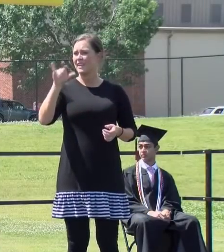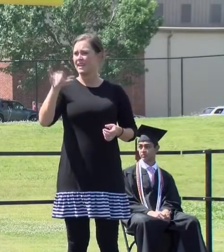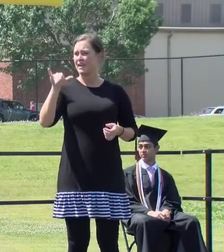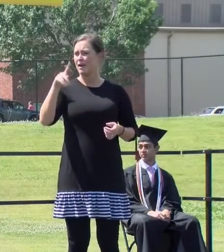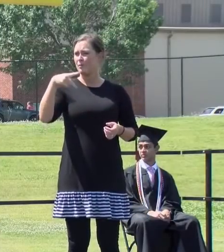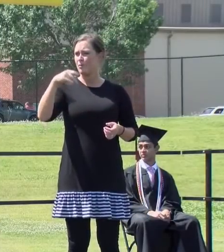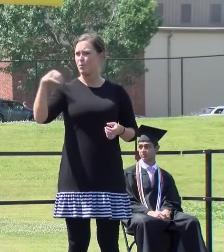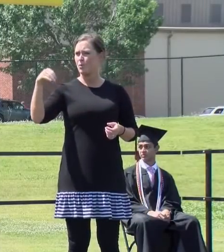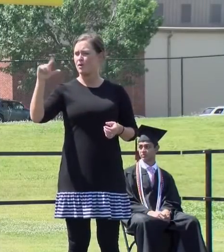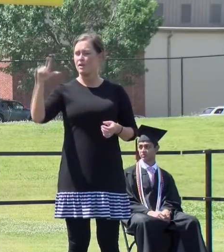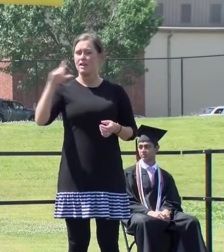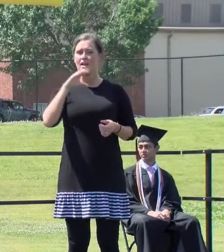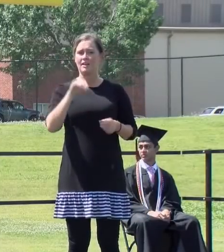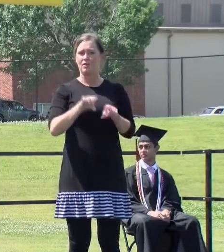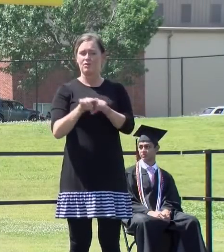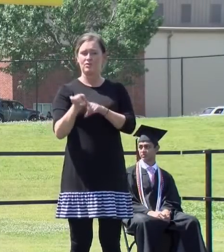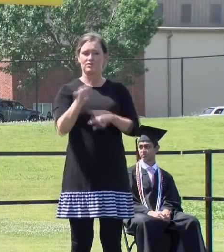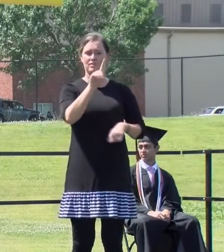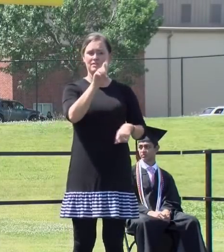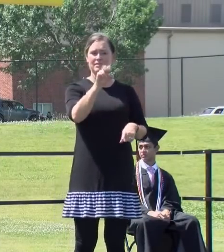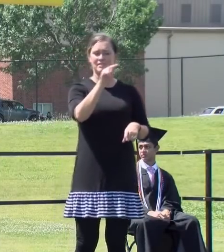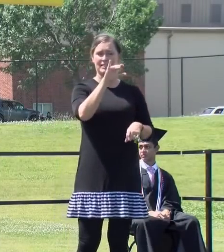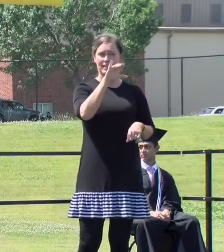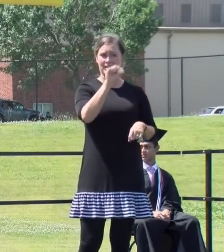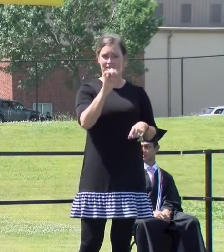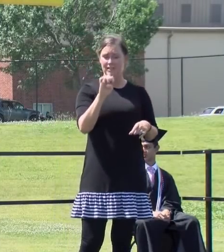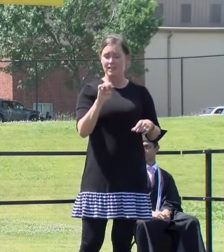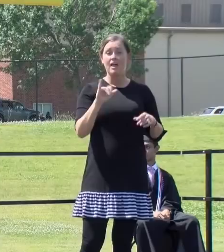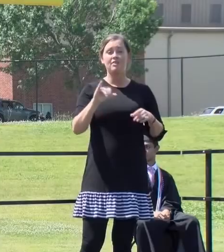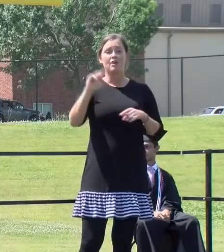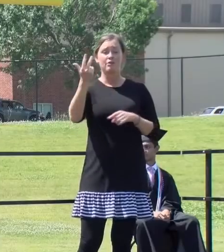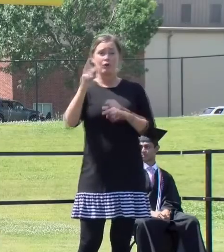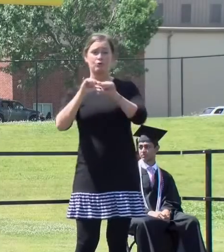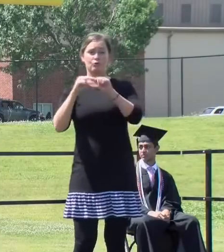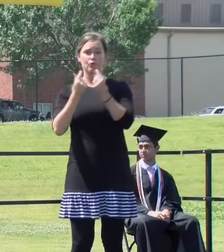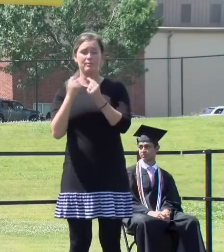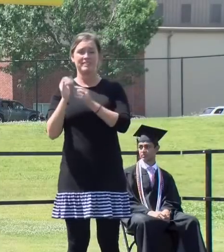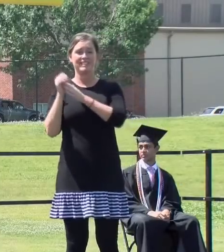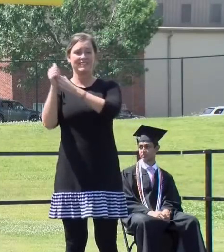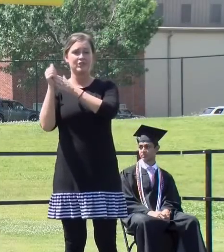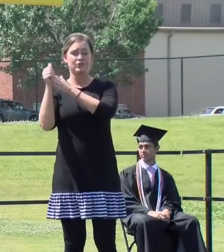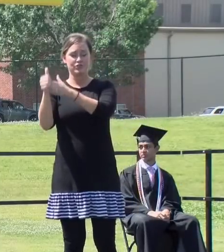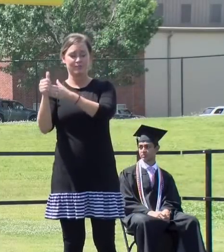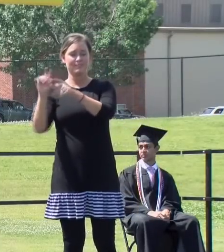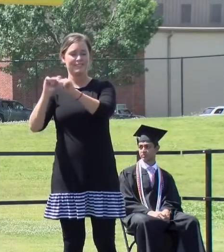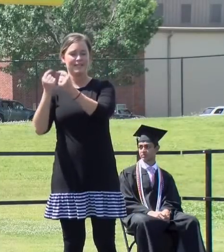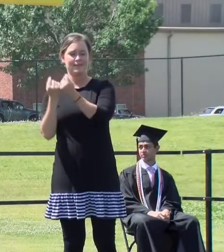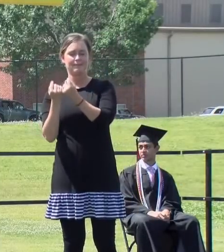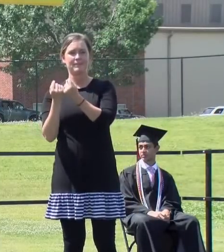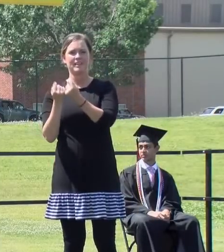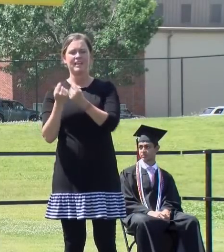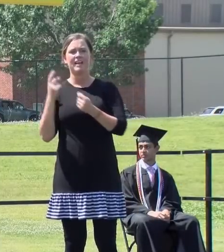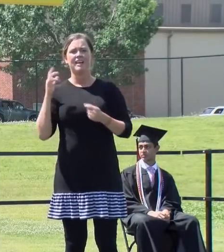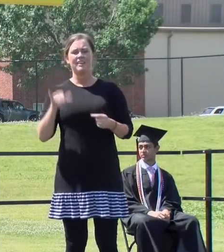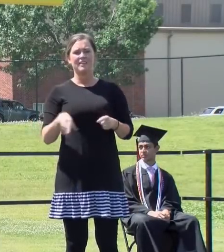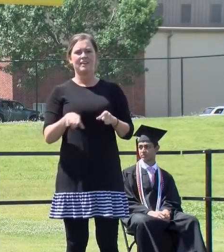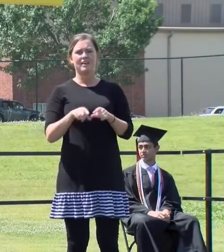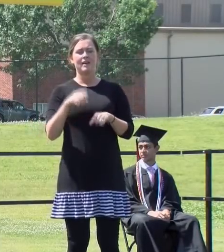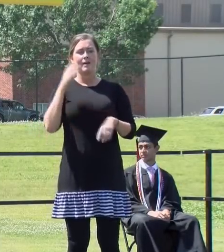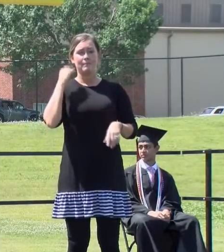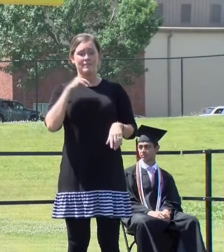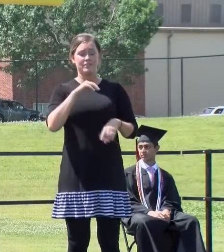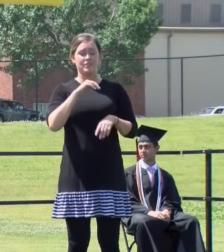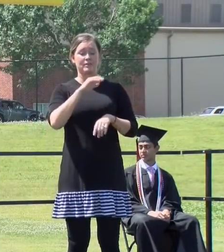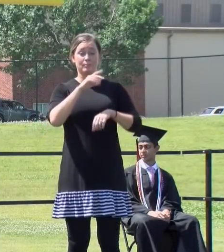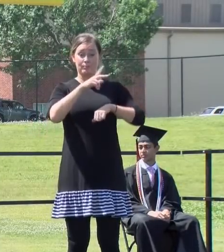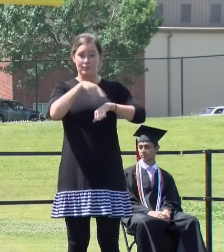Jennifer Yulee Wells. The third group includes Valley's leadership team, Associate Principals Mrs. Jill